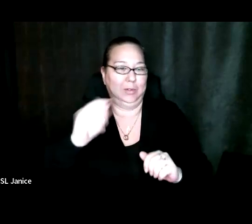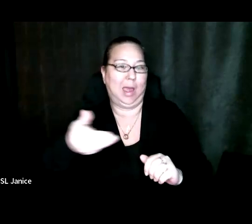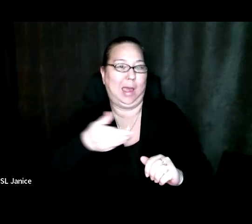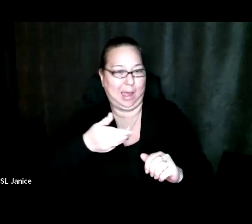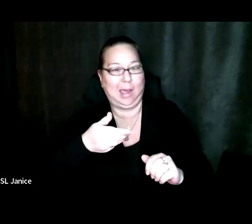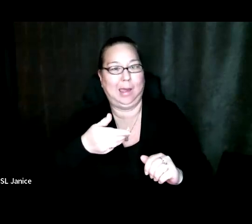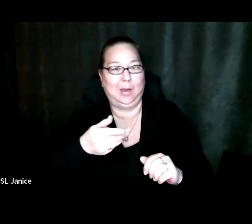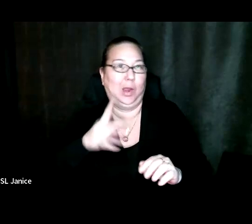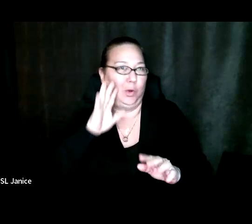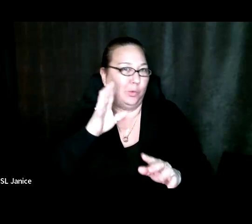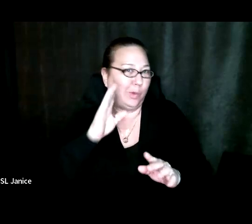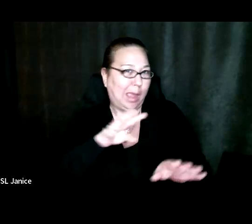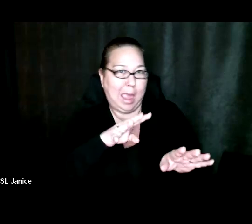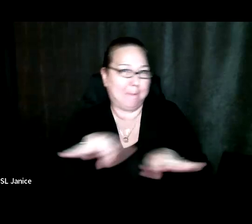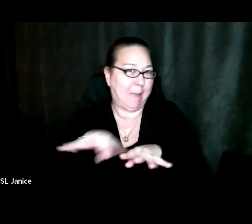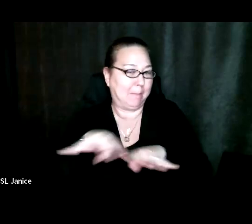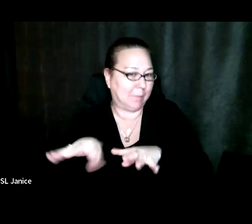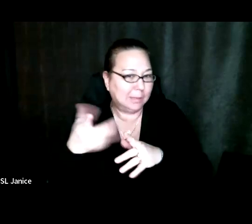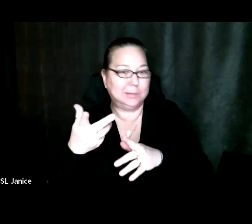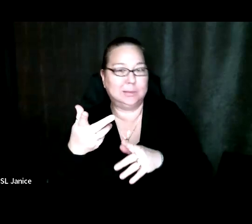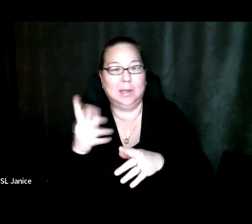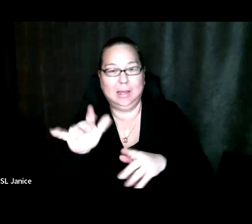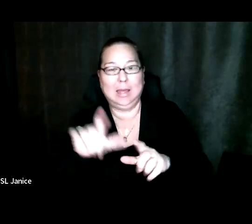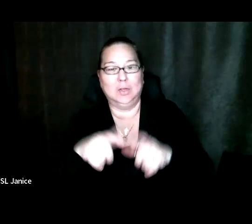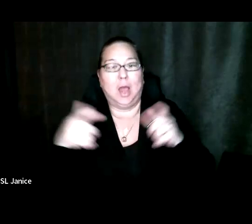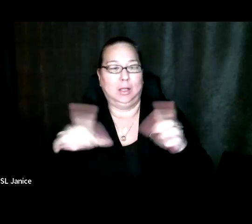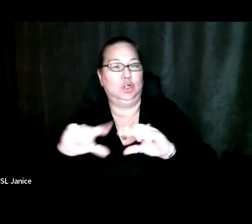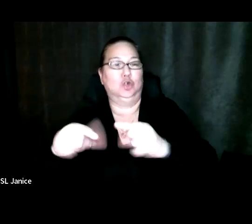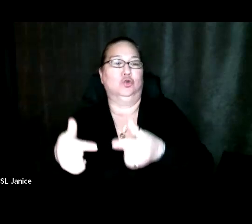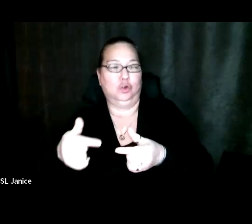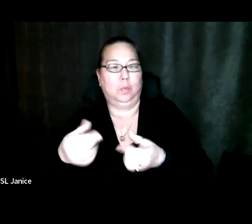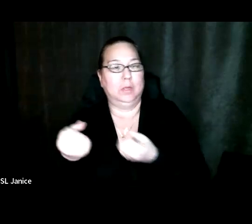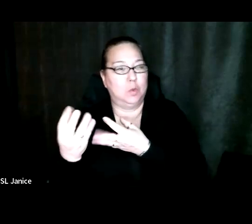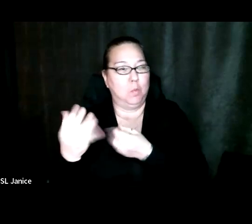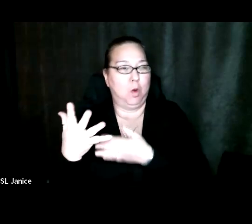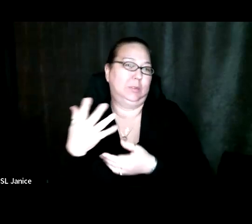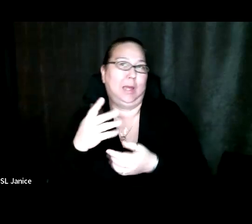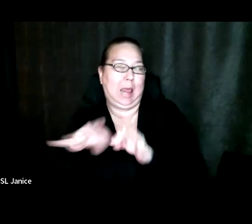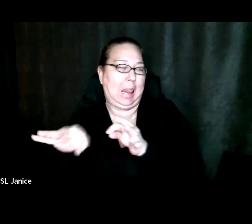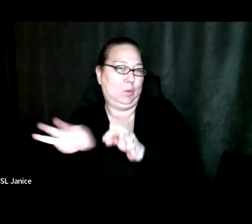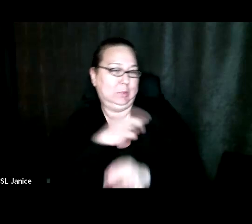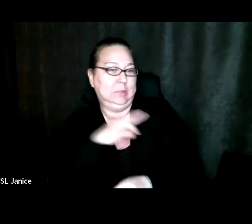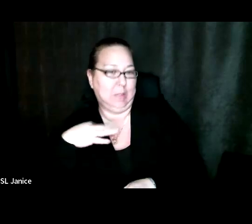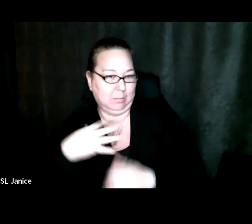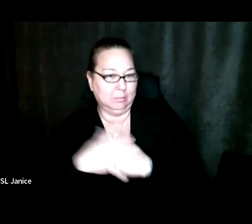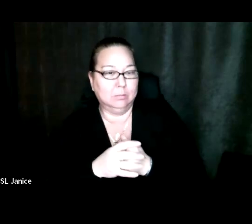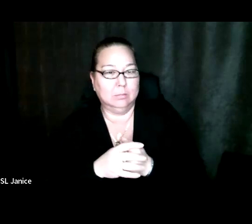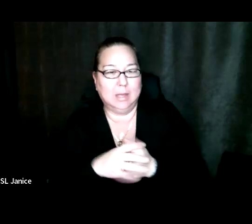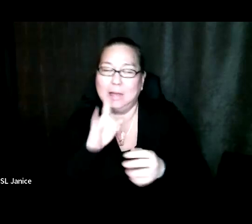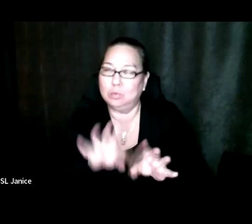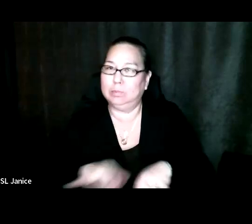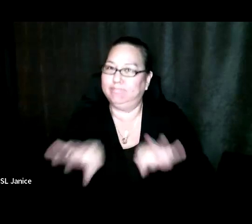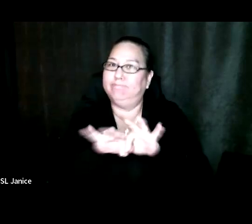group of multilingual staff. So I think these are great questions, and I think relative to the budget, you would see